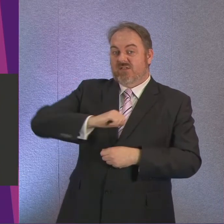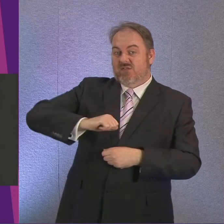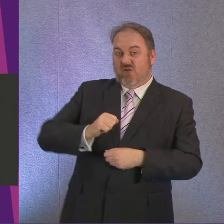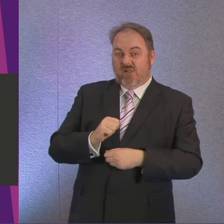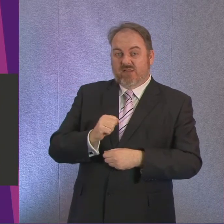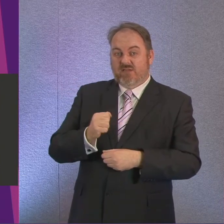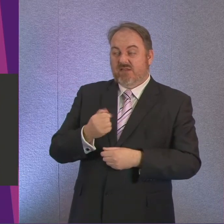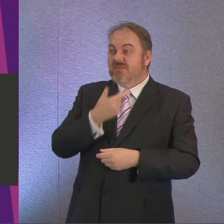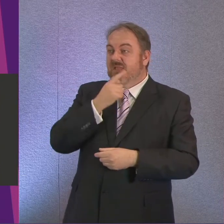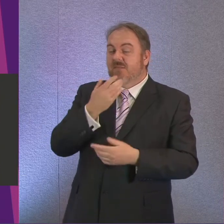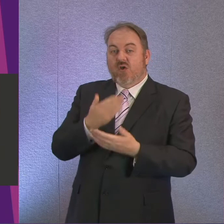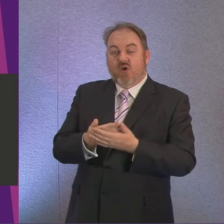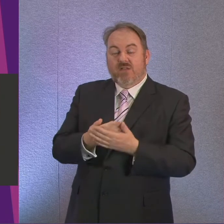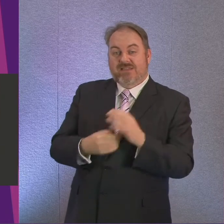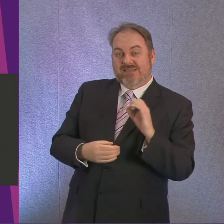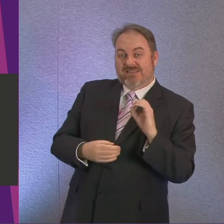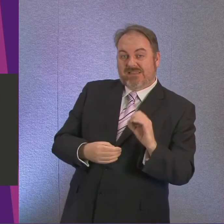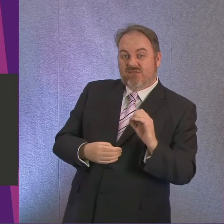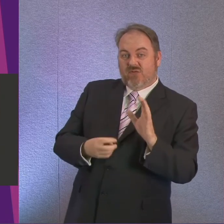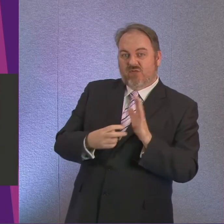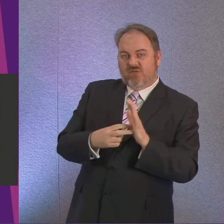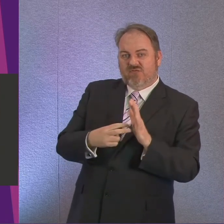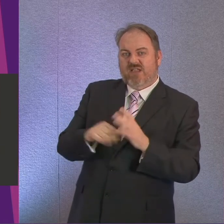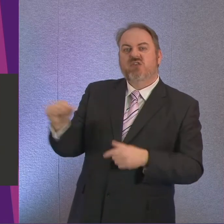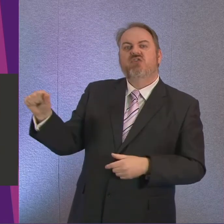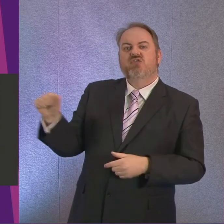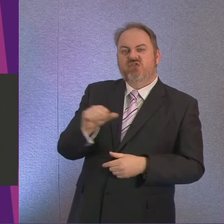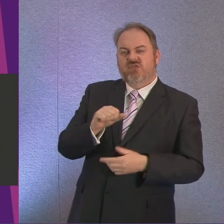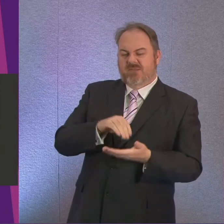hours staff receive payment or are furloughed?